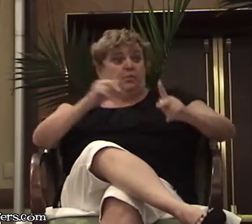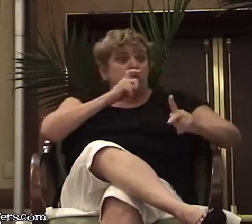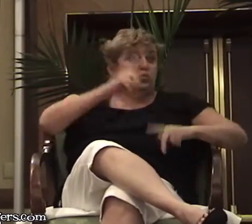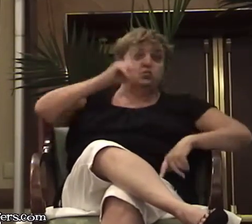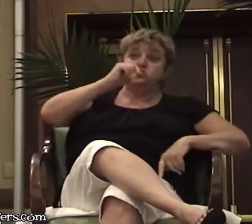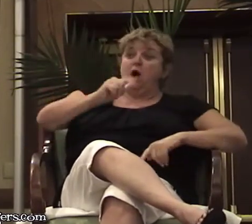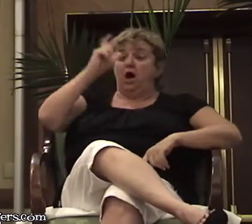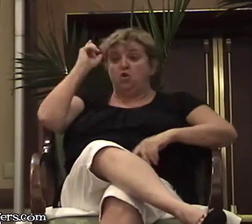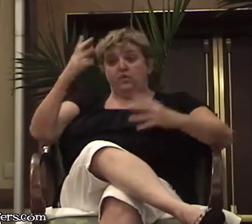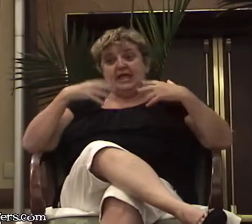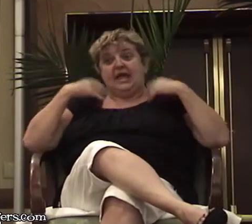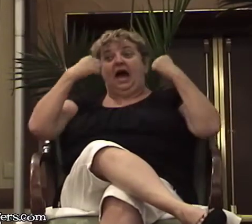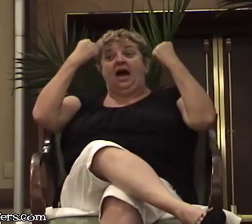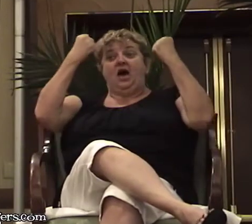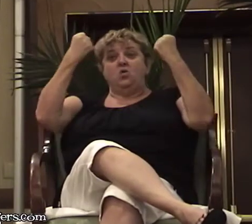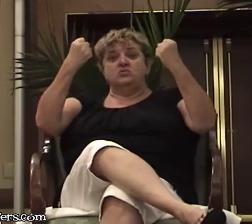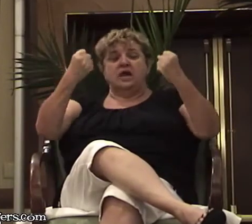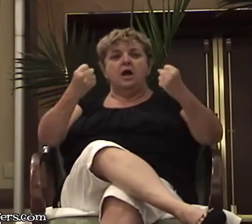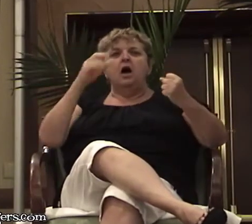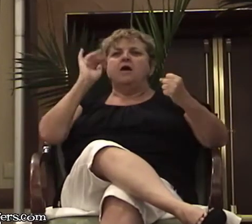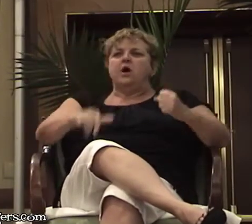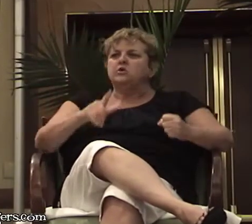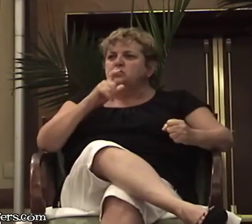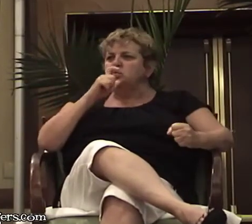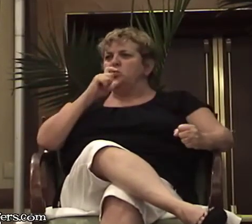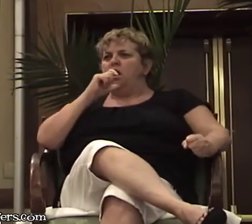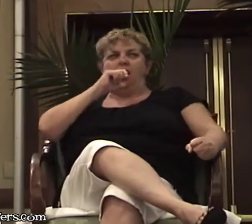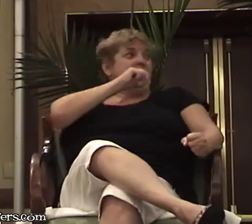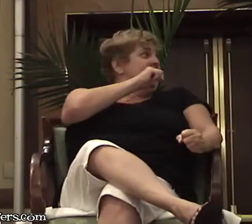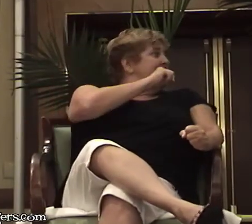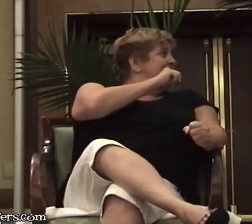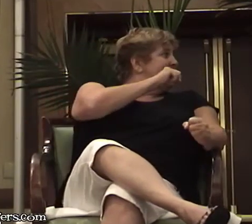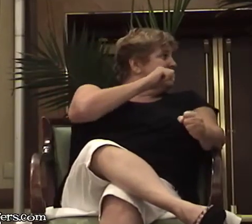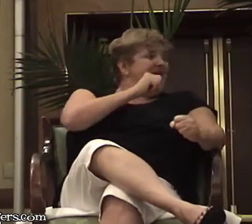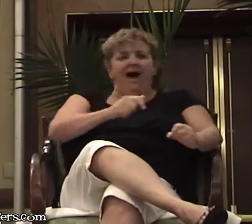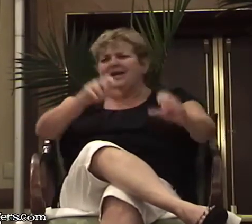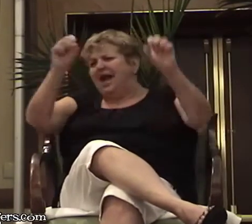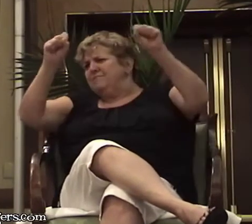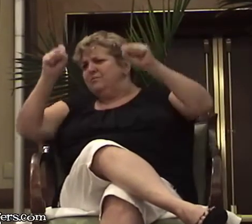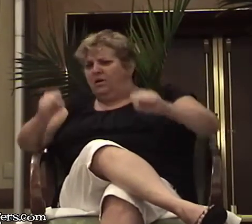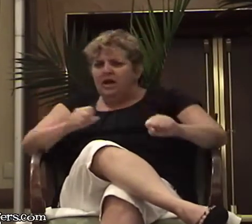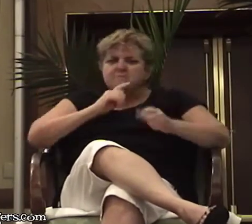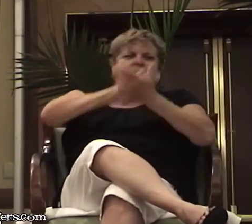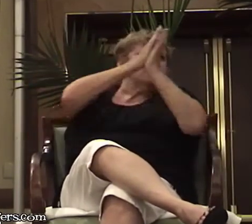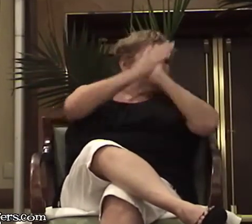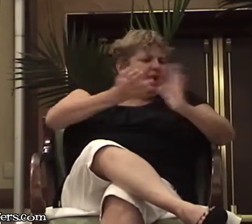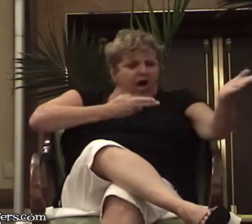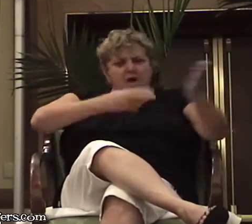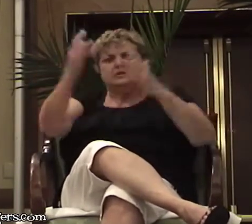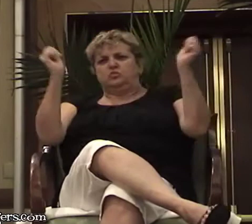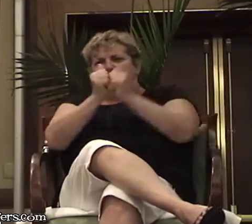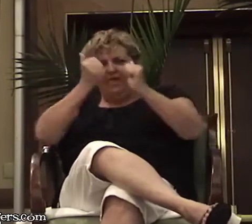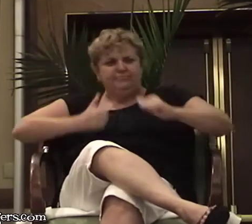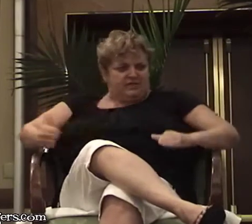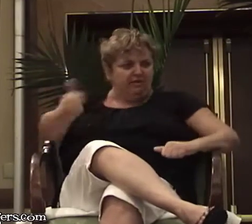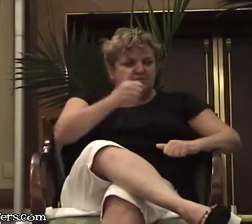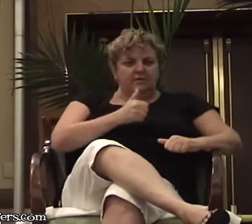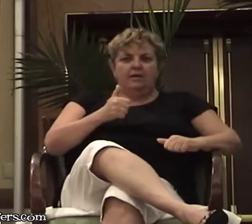are constitutionally incapable of being honest with themselves. And the bar owner goes, get